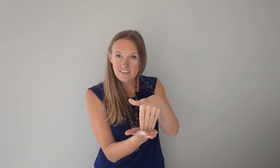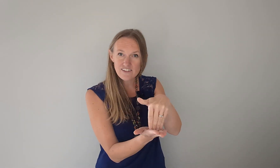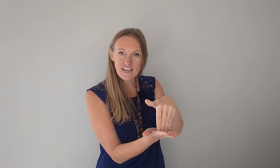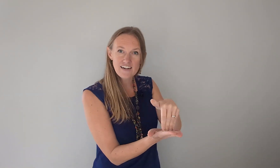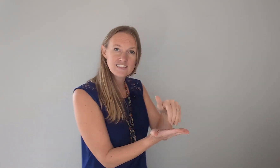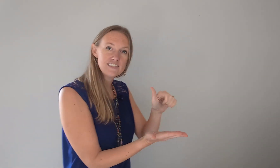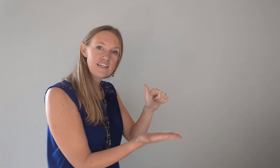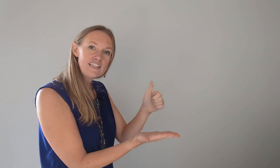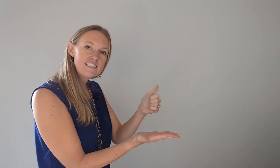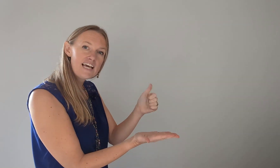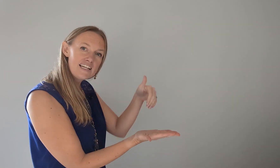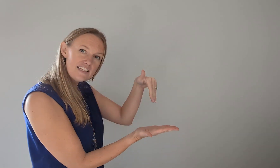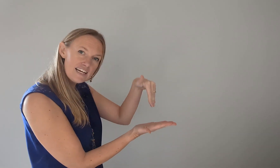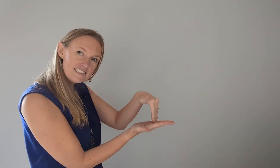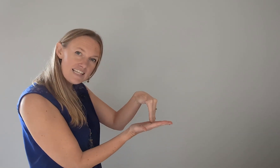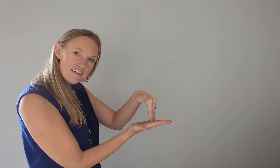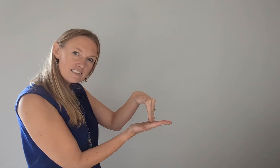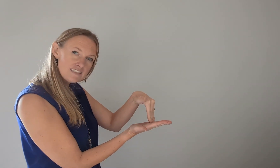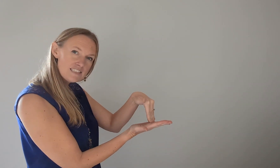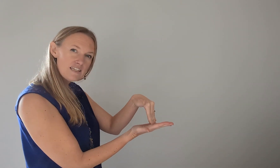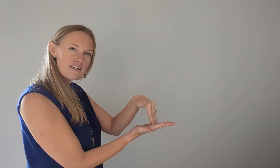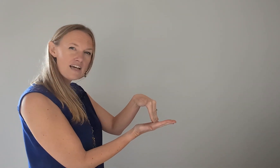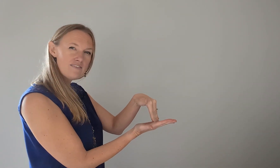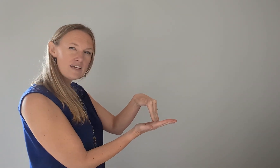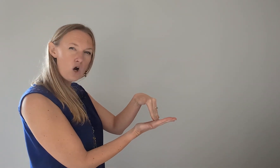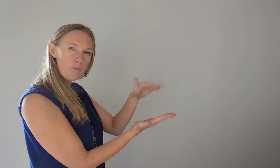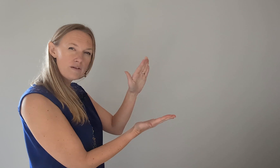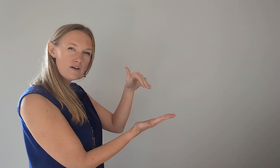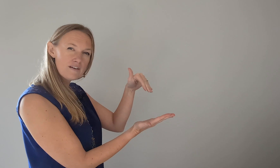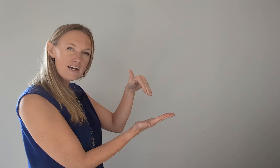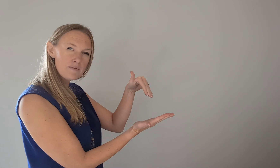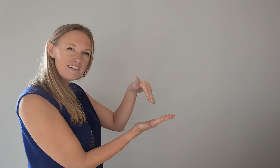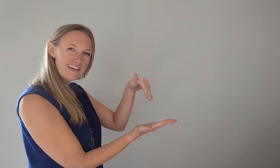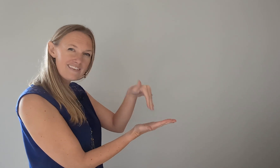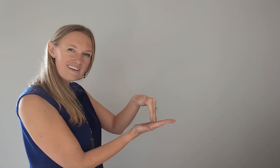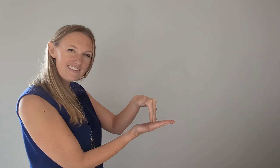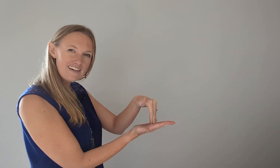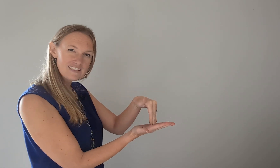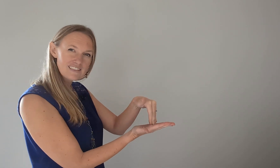for 1,000. 10, that's 1,000. See, kind of like hope, you know, you kind of bend your hand there, 1,000.